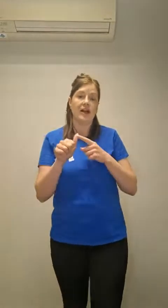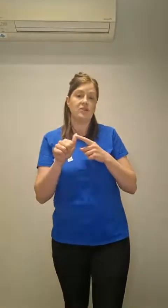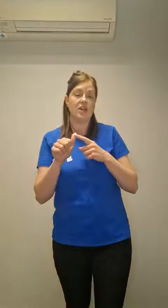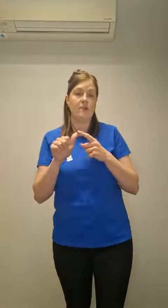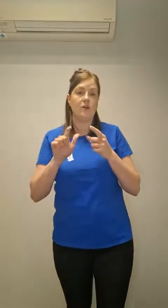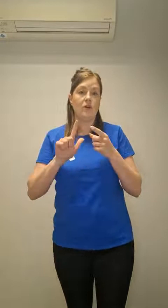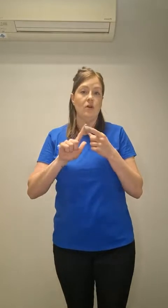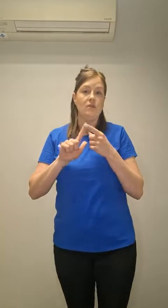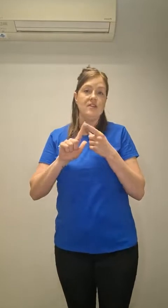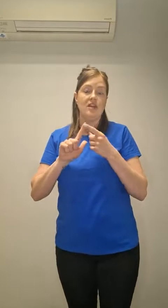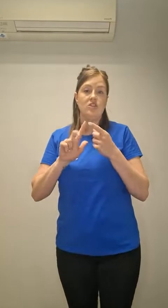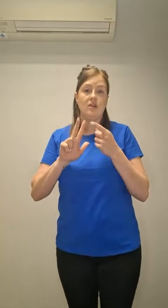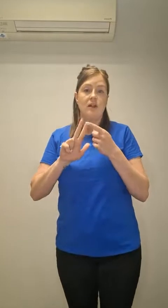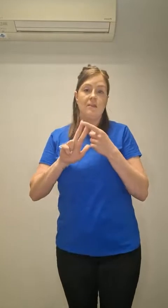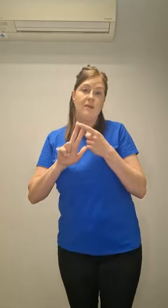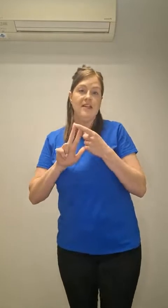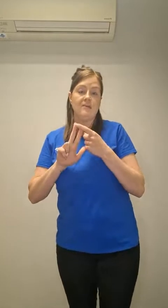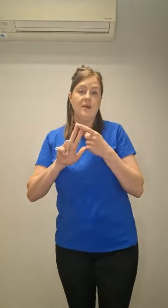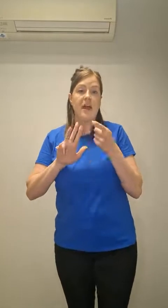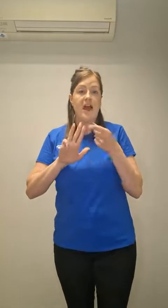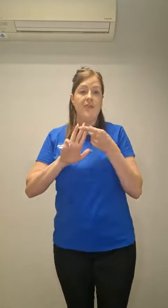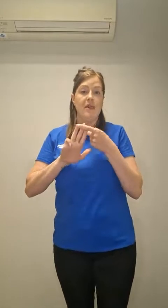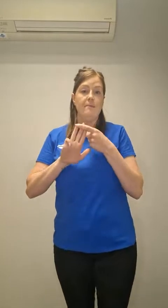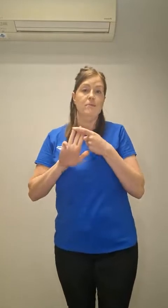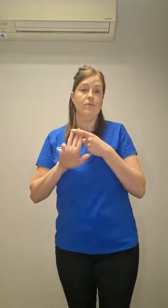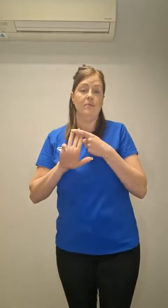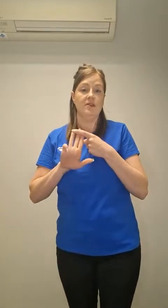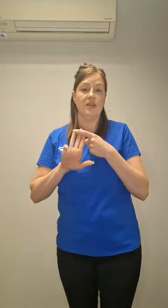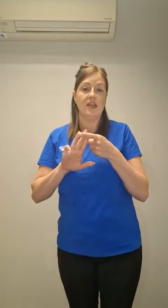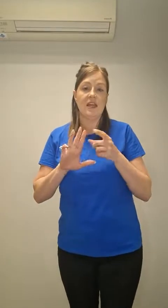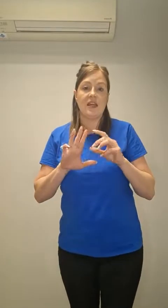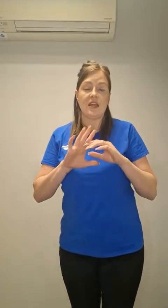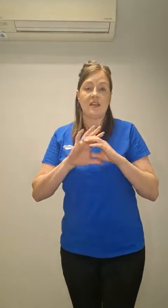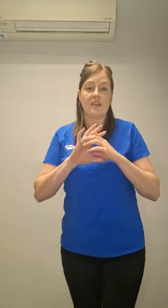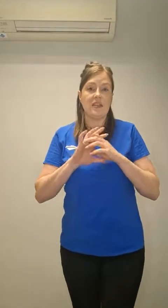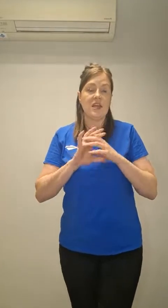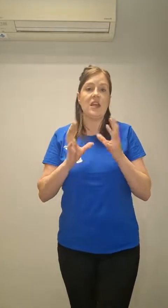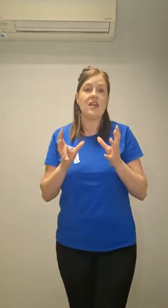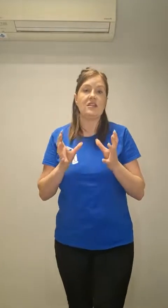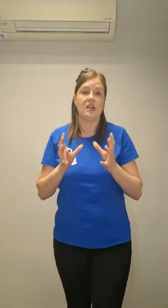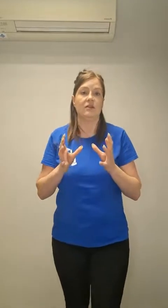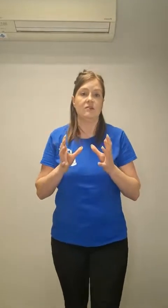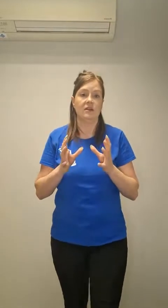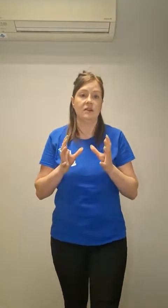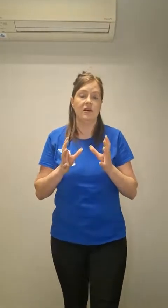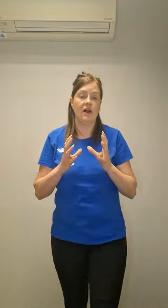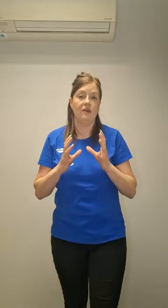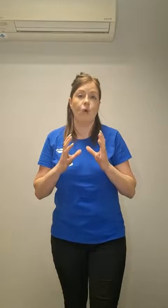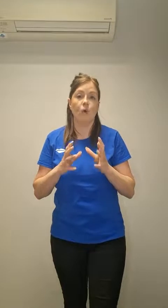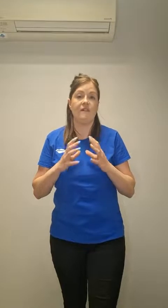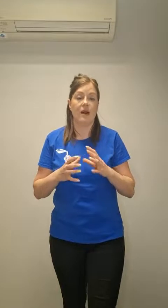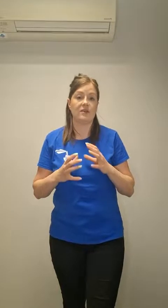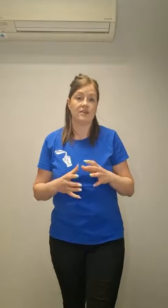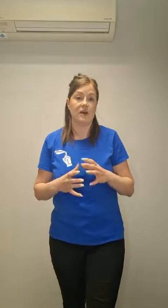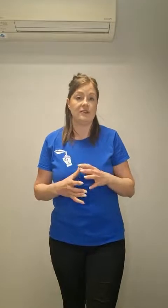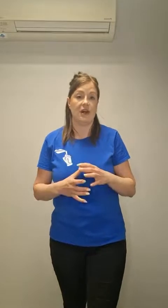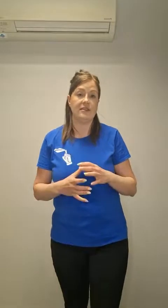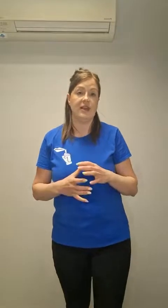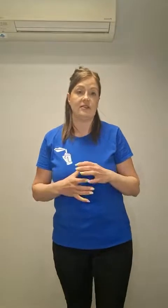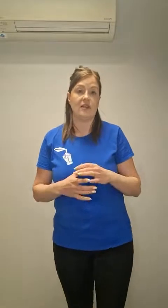shape, orientation, placement, and then movement. They are the key skills of all of our signs, like I said. So